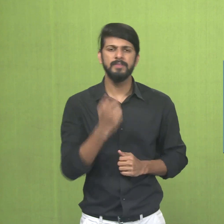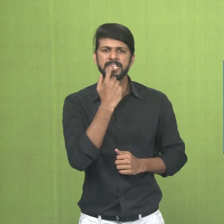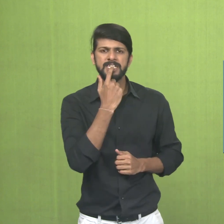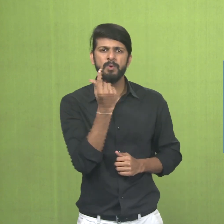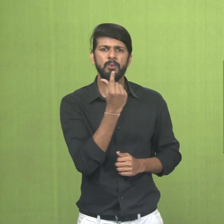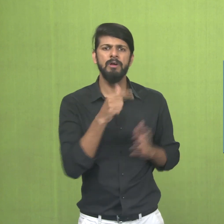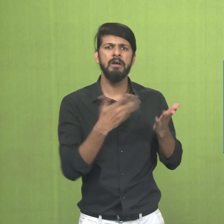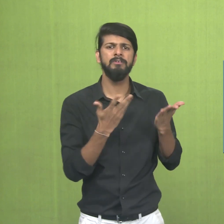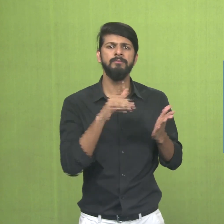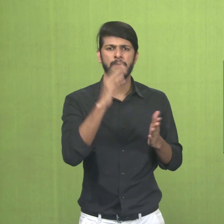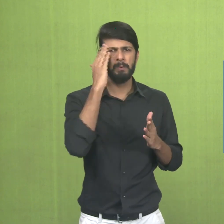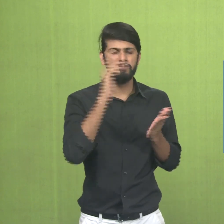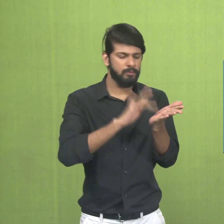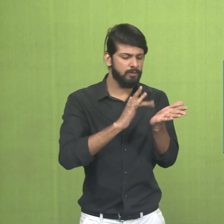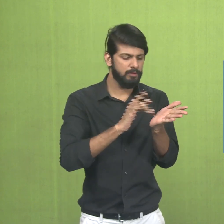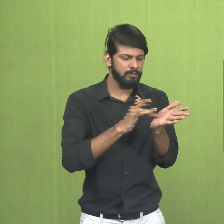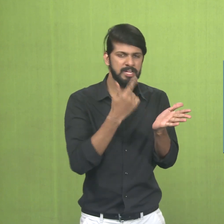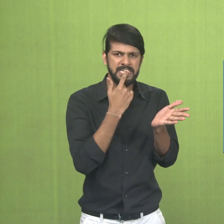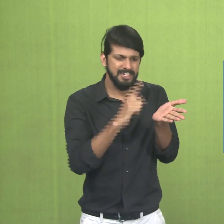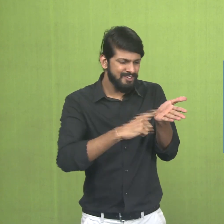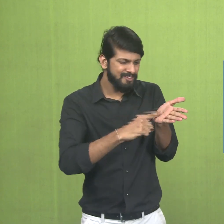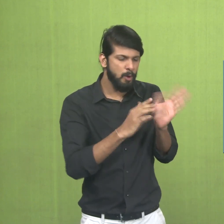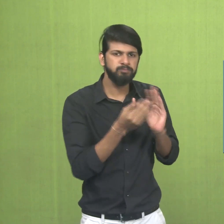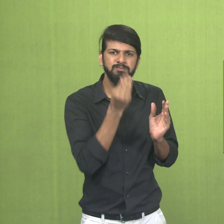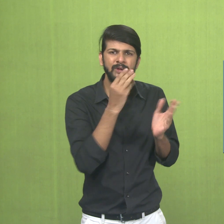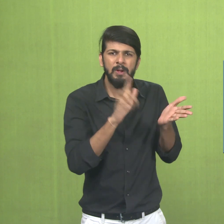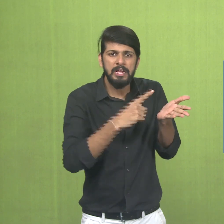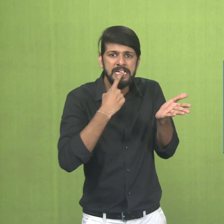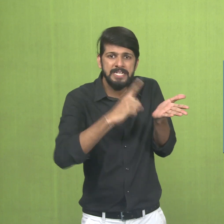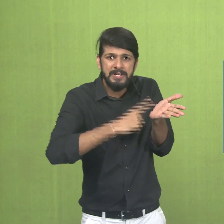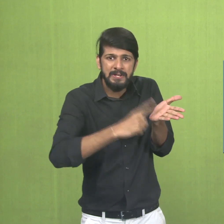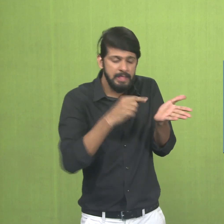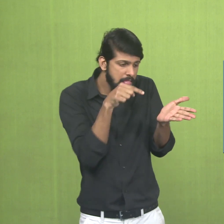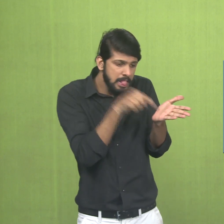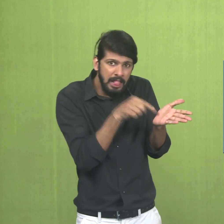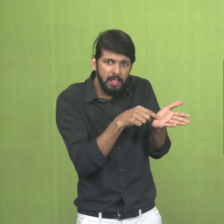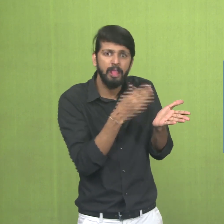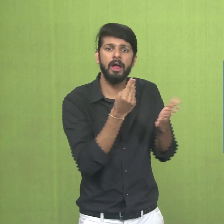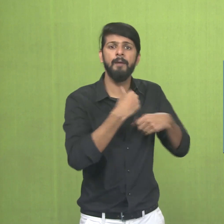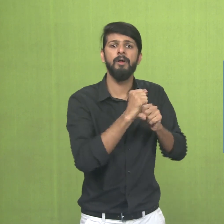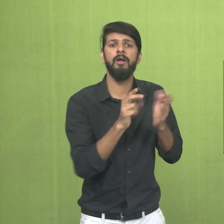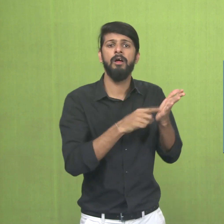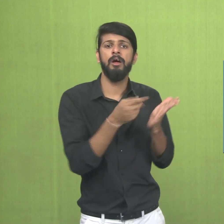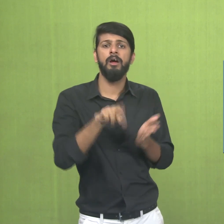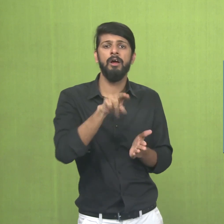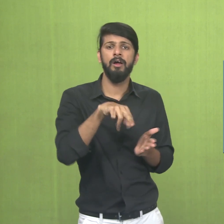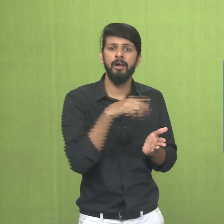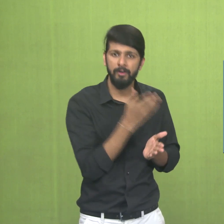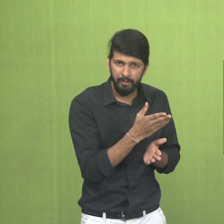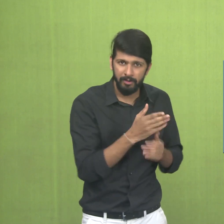For the white color, he would use lime. You know what lime is? What we used in pan, the same he